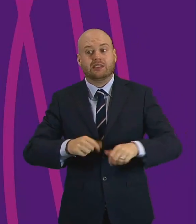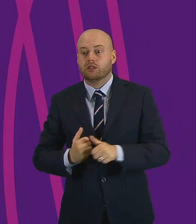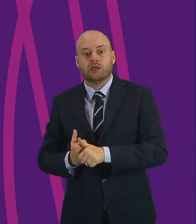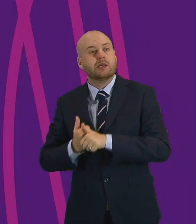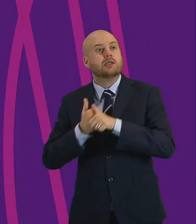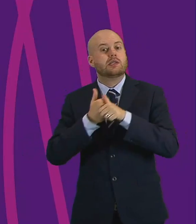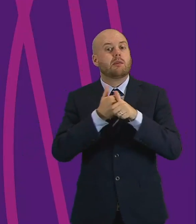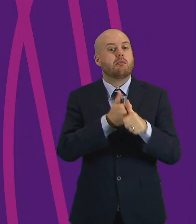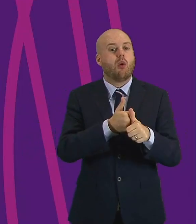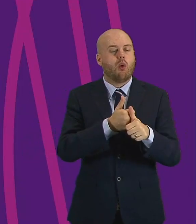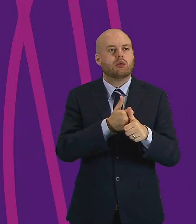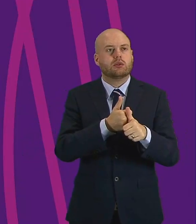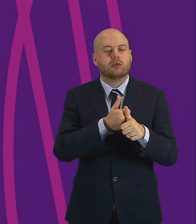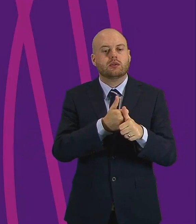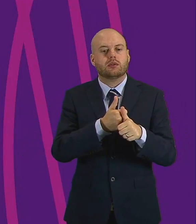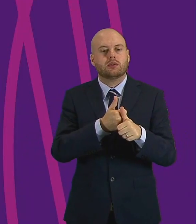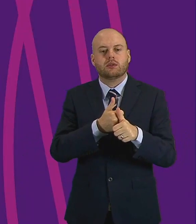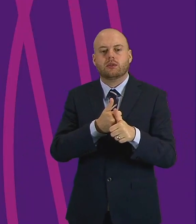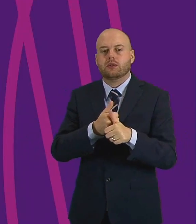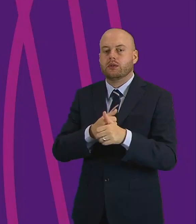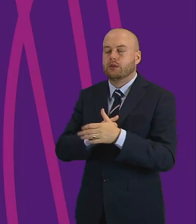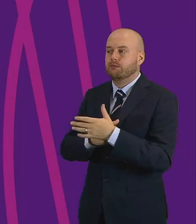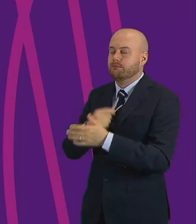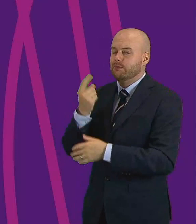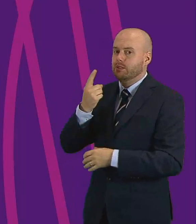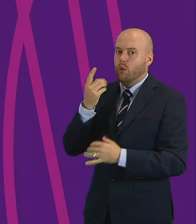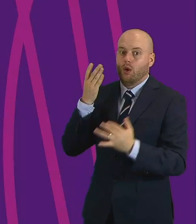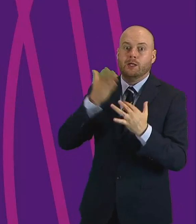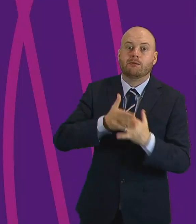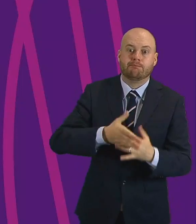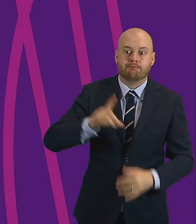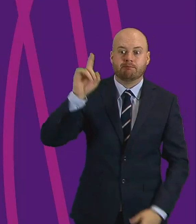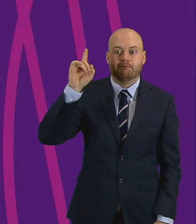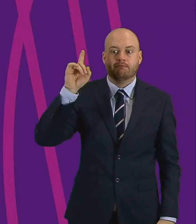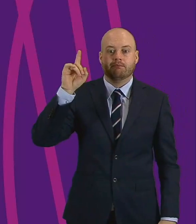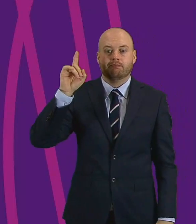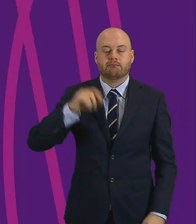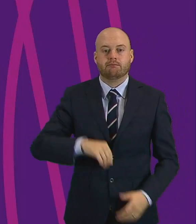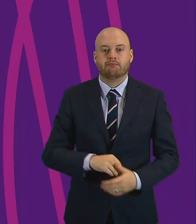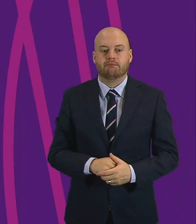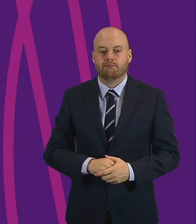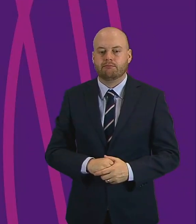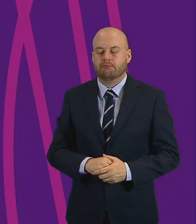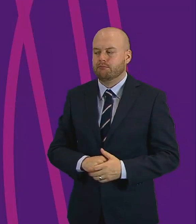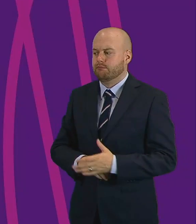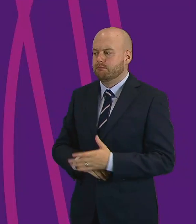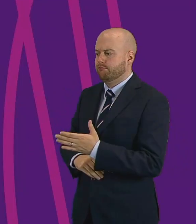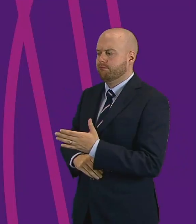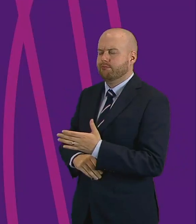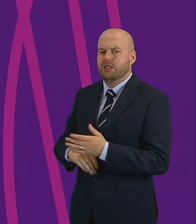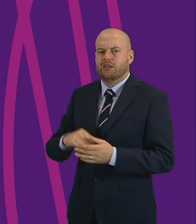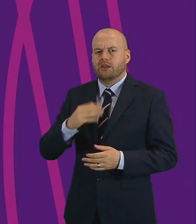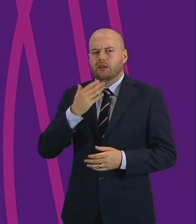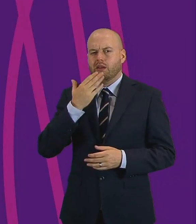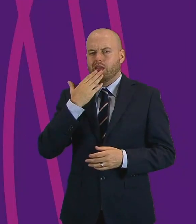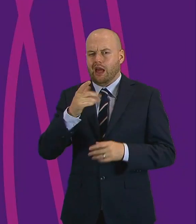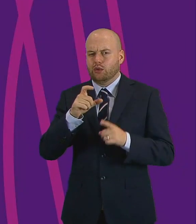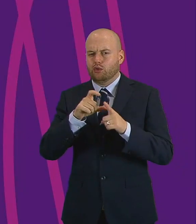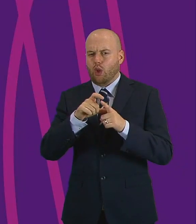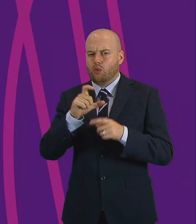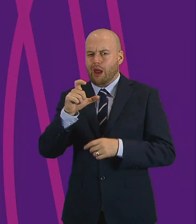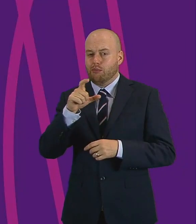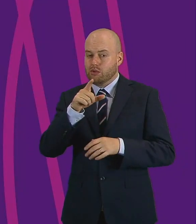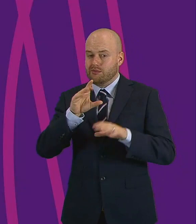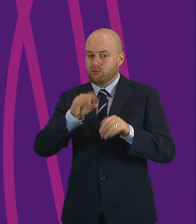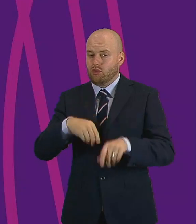welcomed. I'm pressed. Yes, Mr Rumbles. Mike Rumbles. I thank Donald Cameron for giving way, and I would